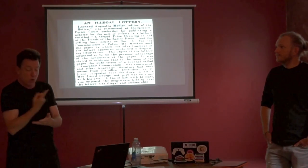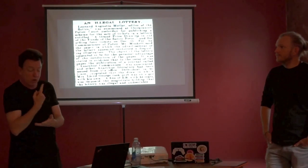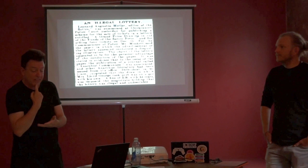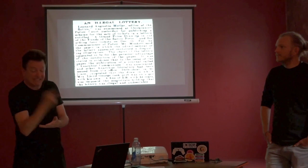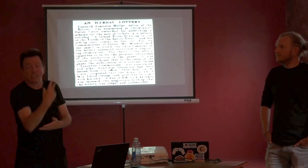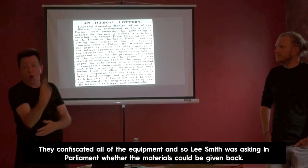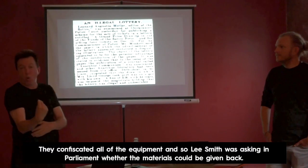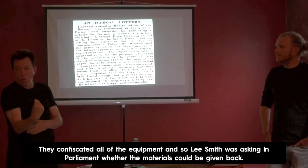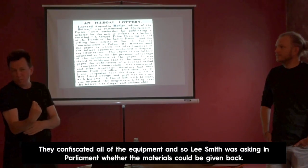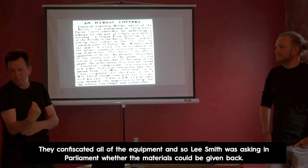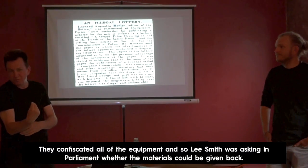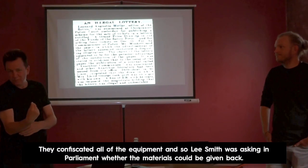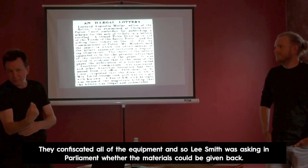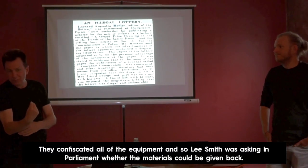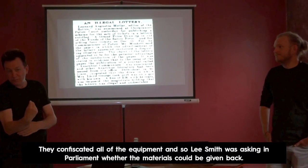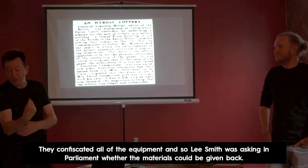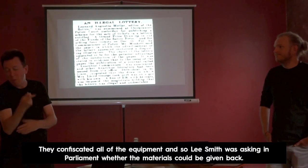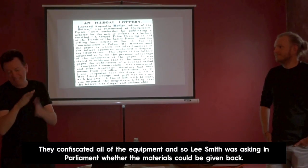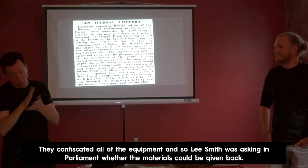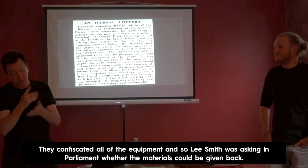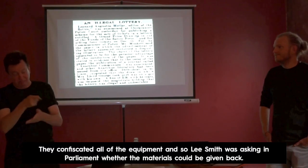They confiscated all of the equipment, and Lee.